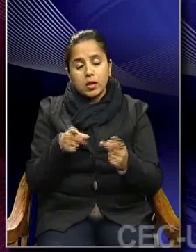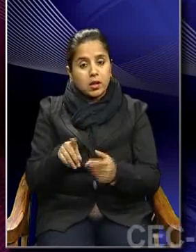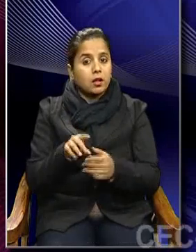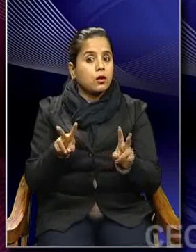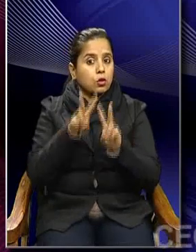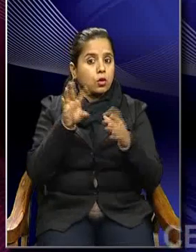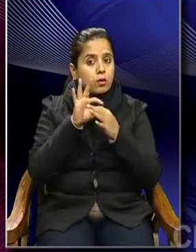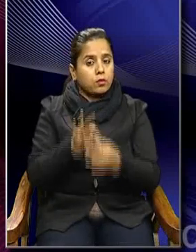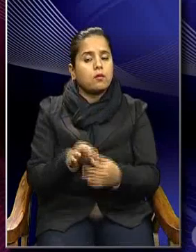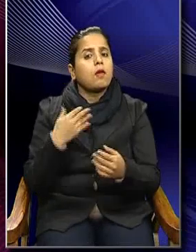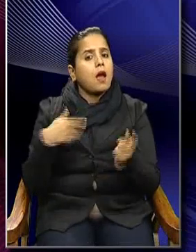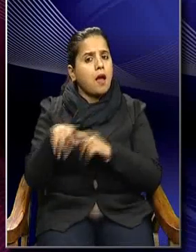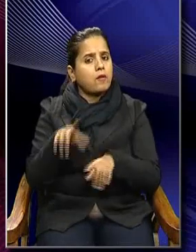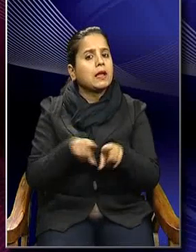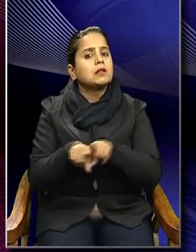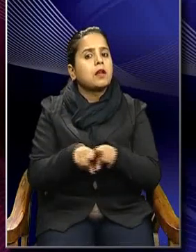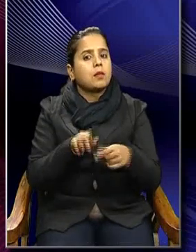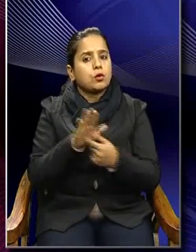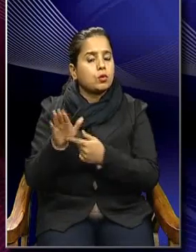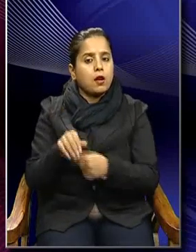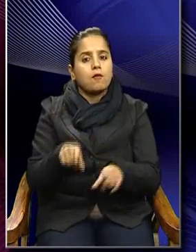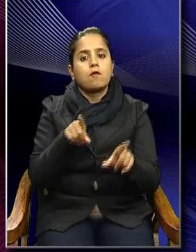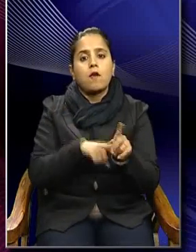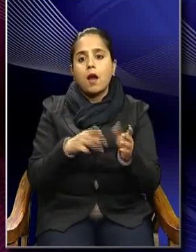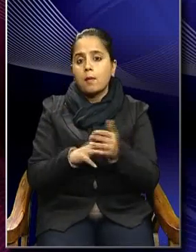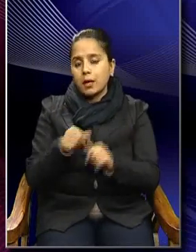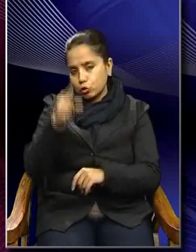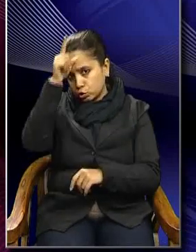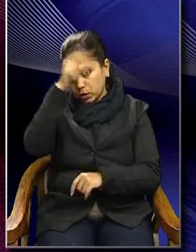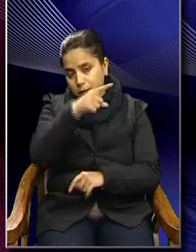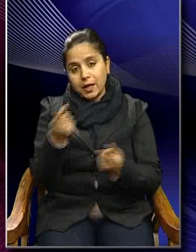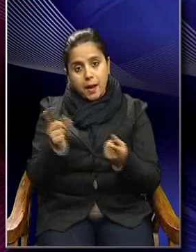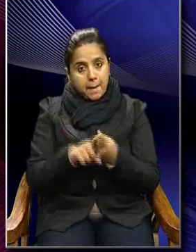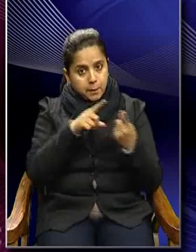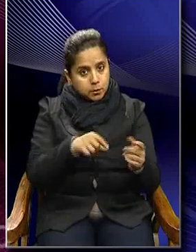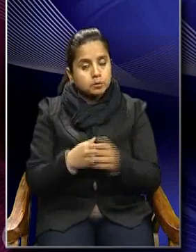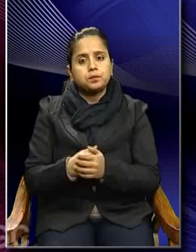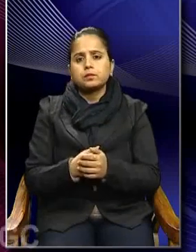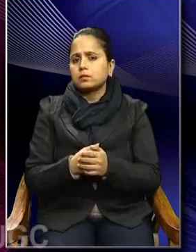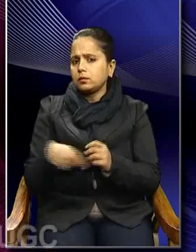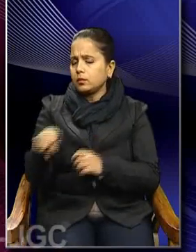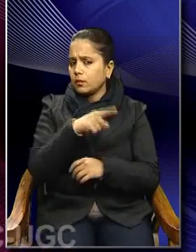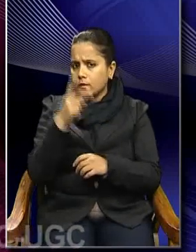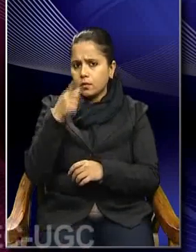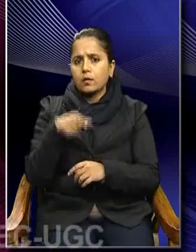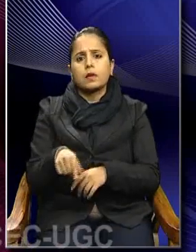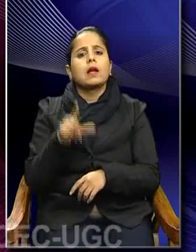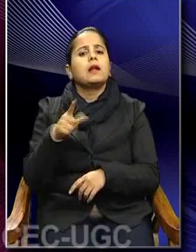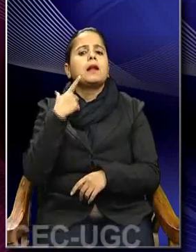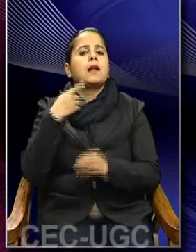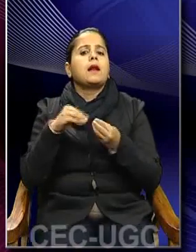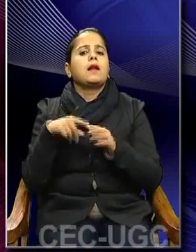context we took the example of Weimar Republic in Germany, which is a